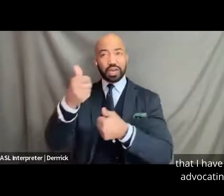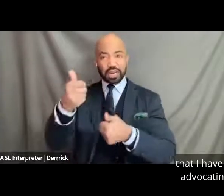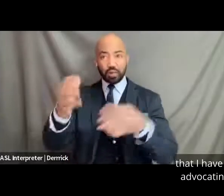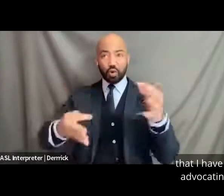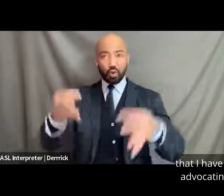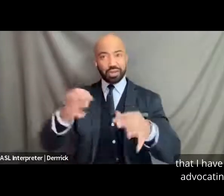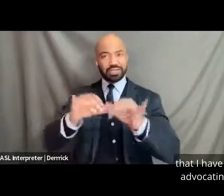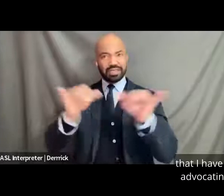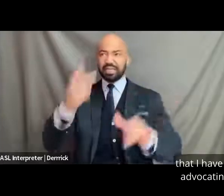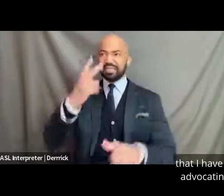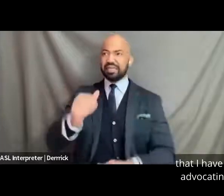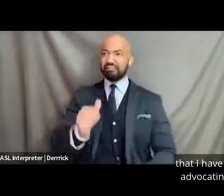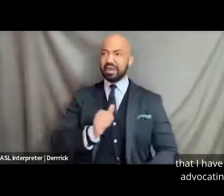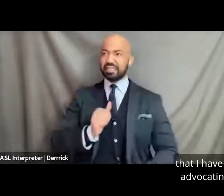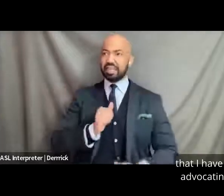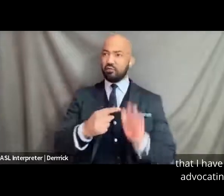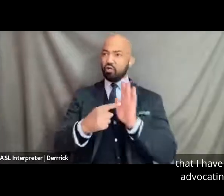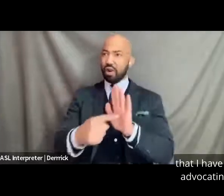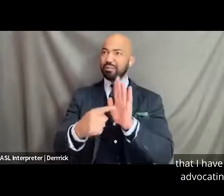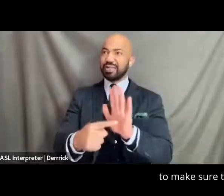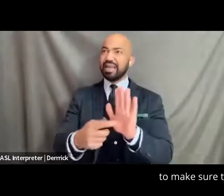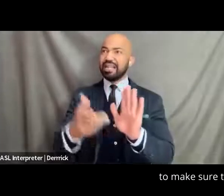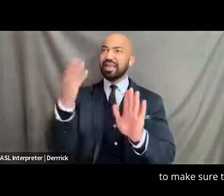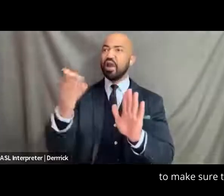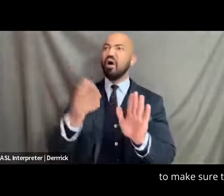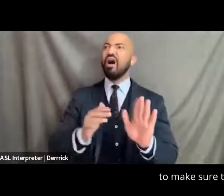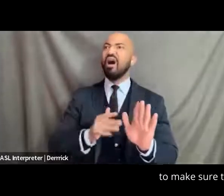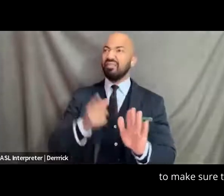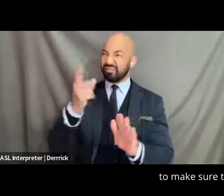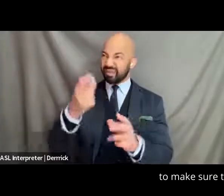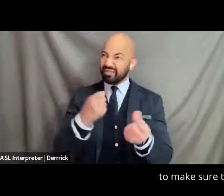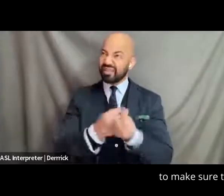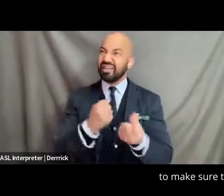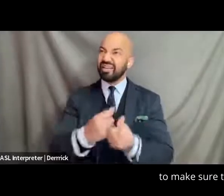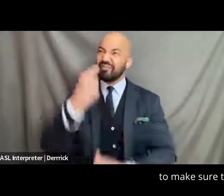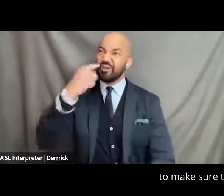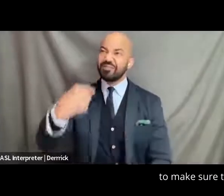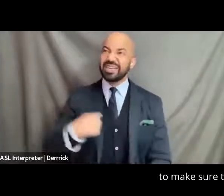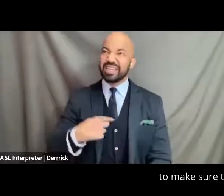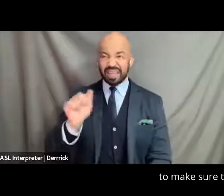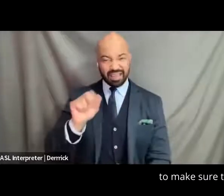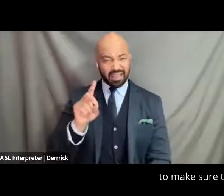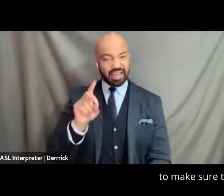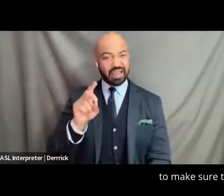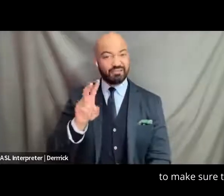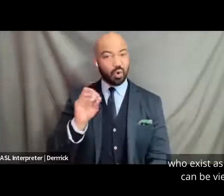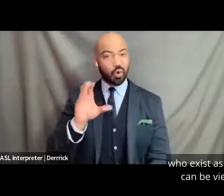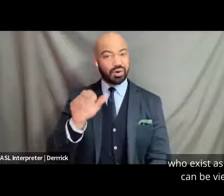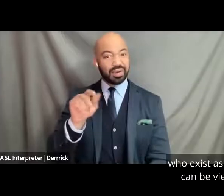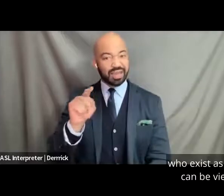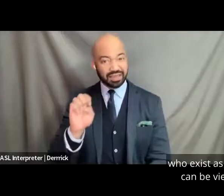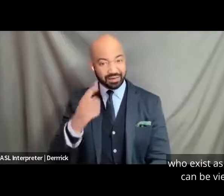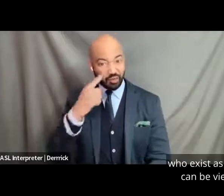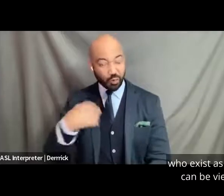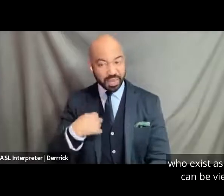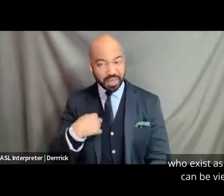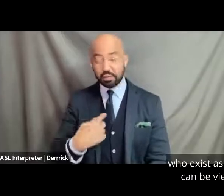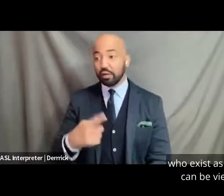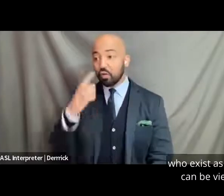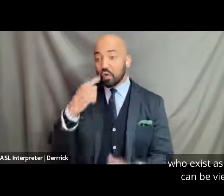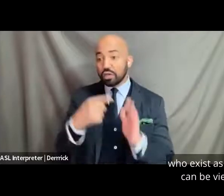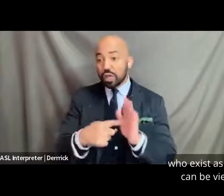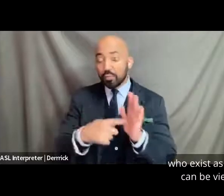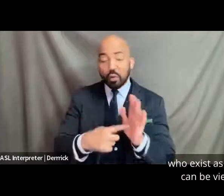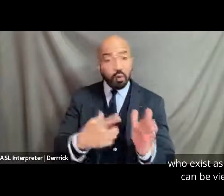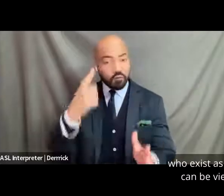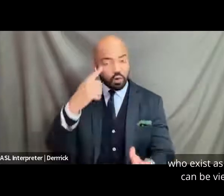have someone who's advocating on my behalf to make sure that kids like my son who exist as black